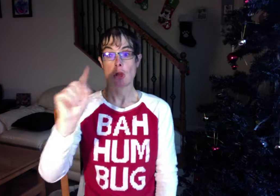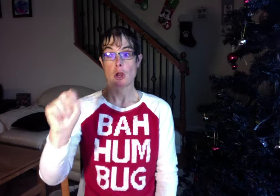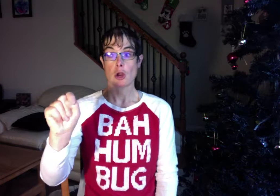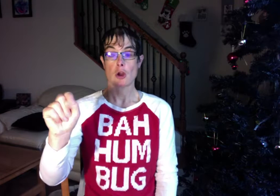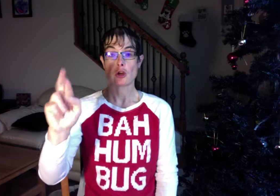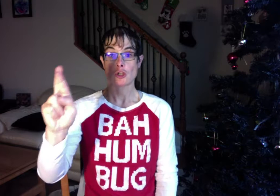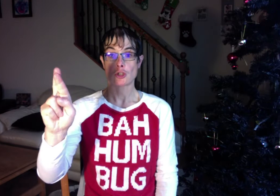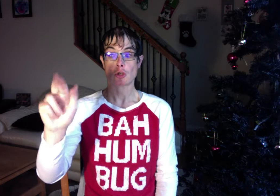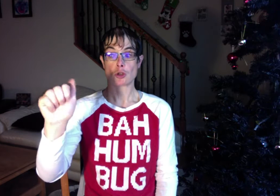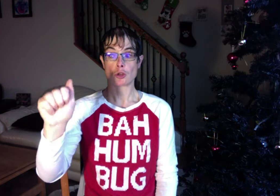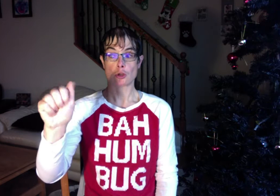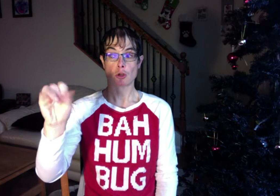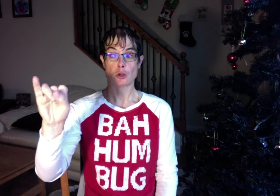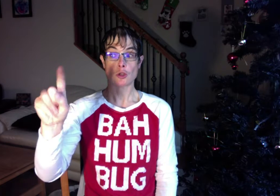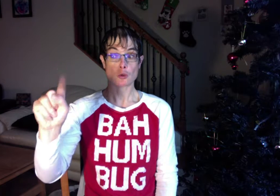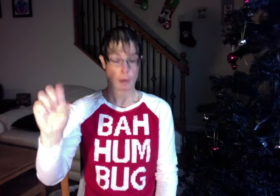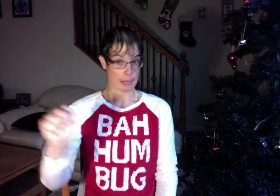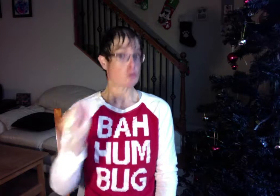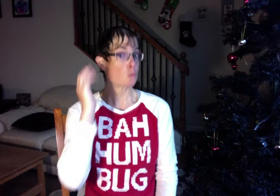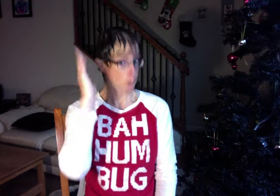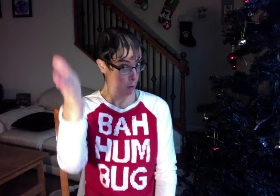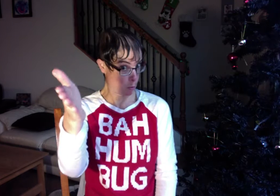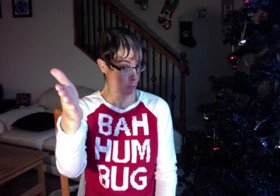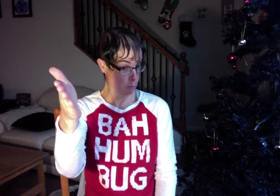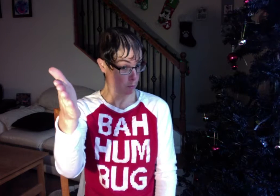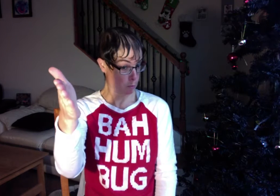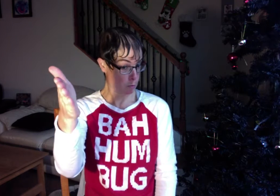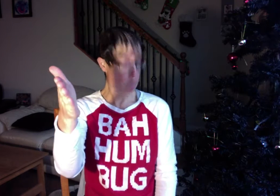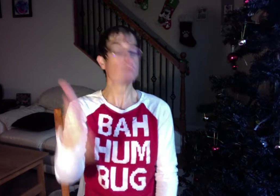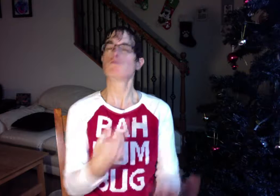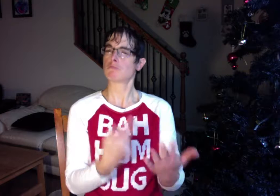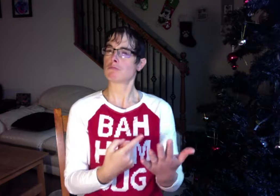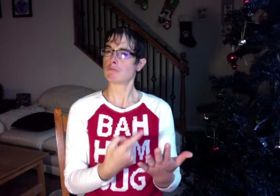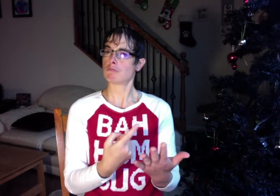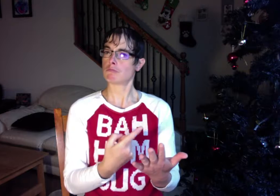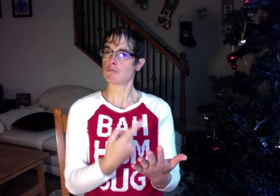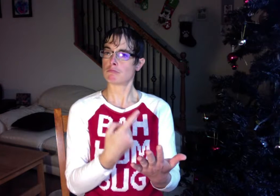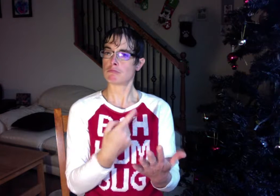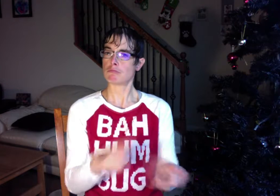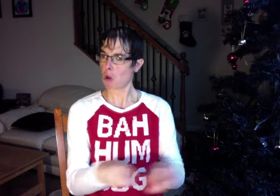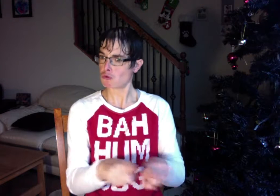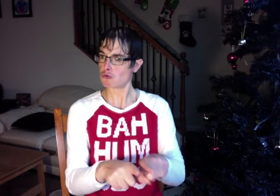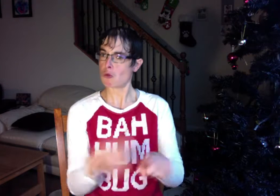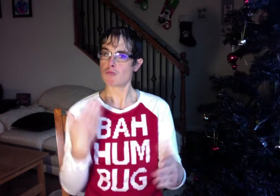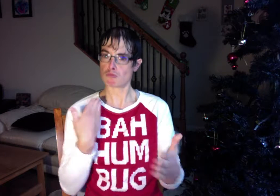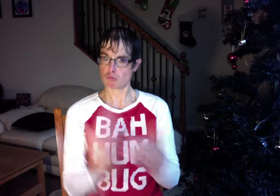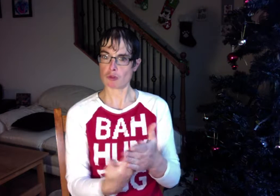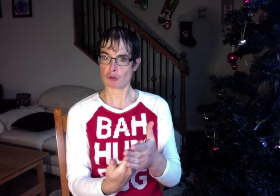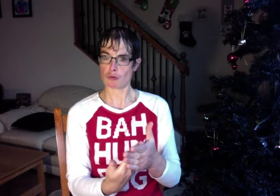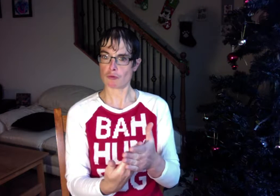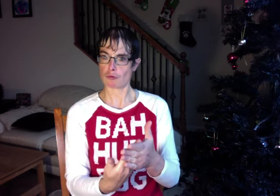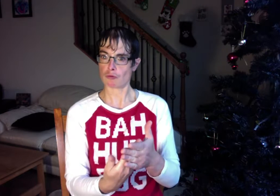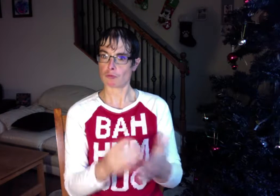box. Okay? And then we're going to put the evidence behind the flag. Okay? So our first trait, Mayana